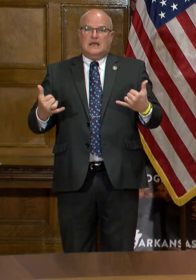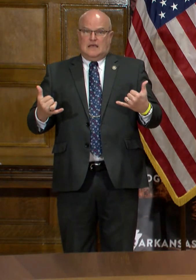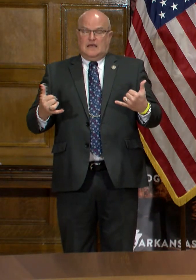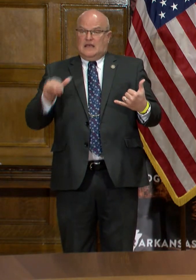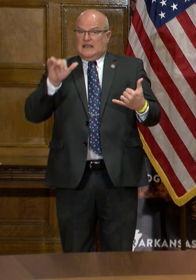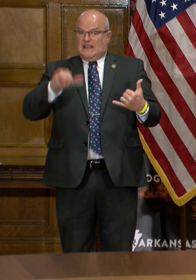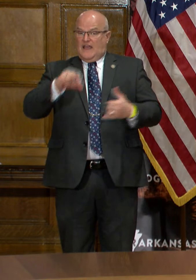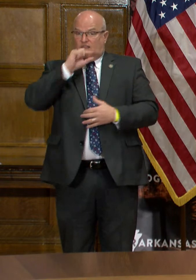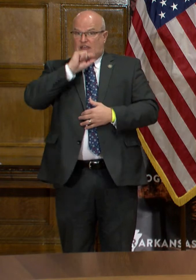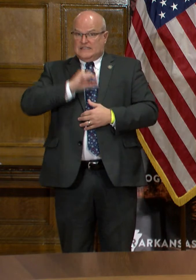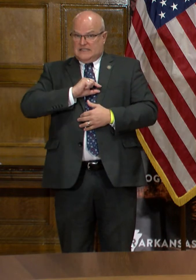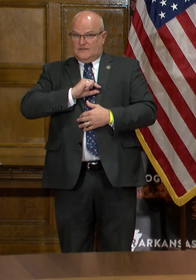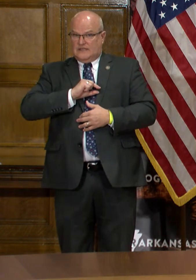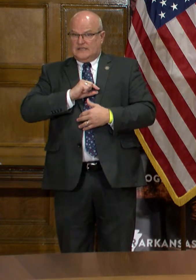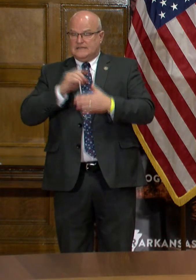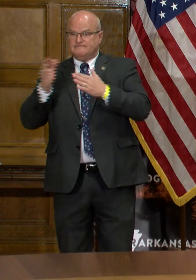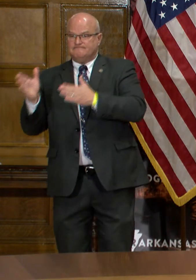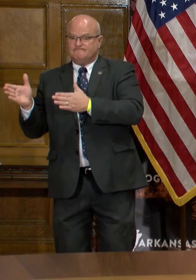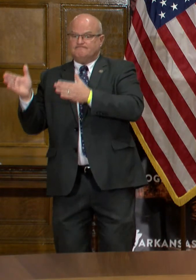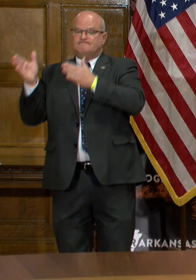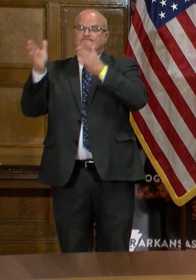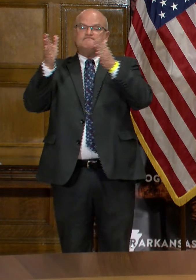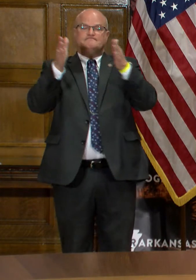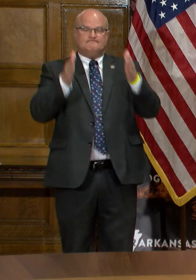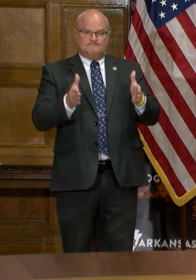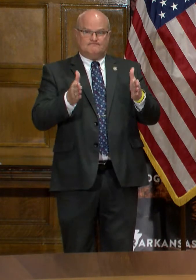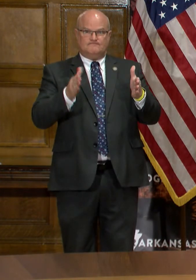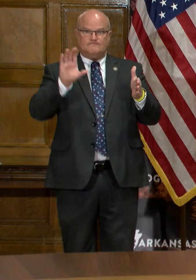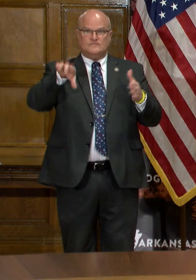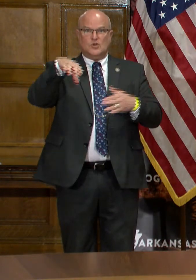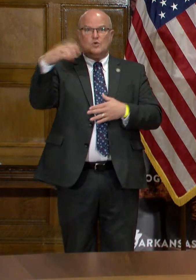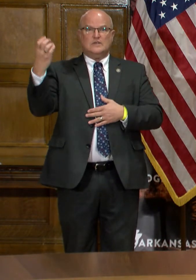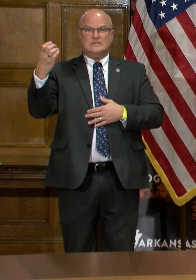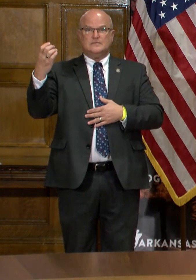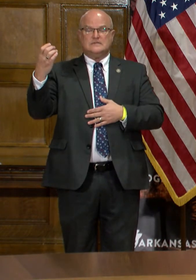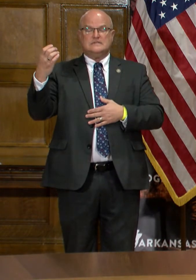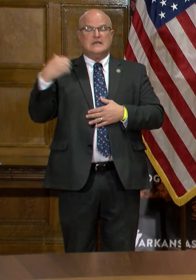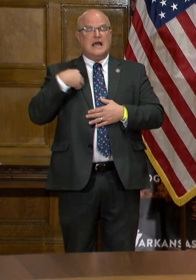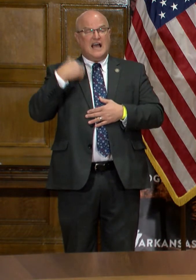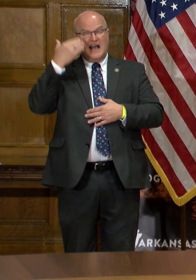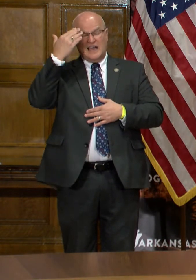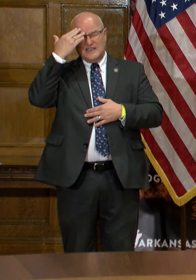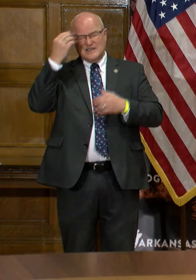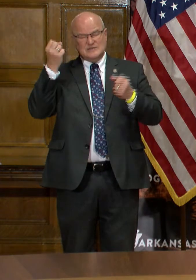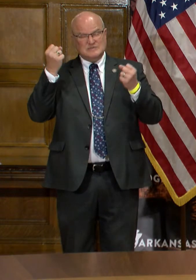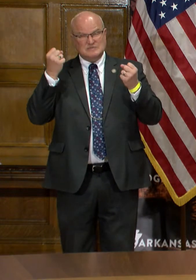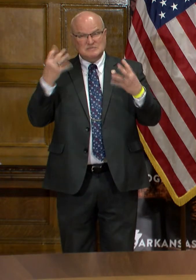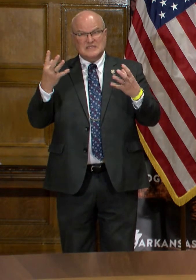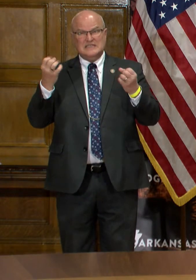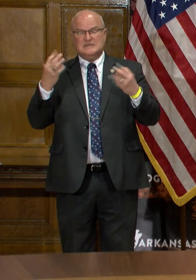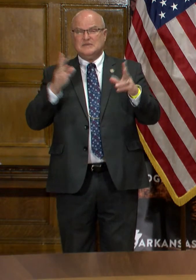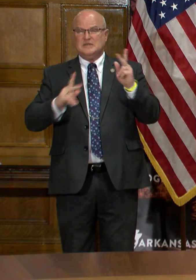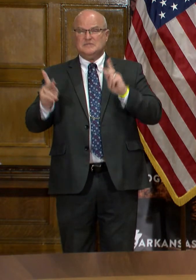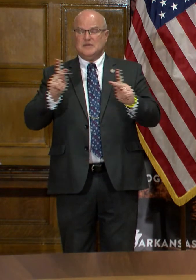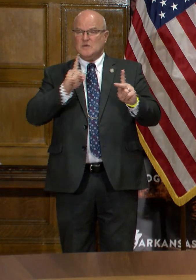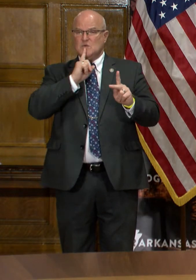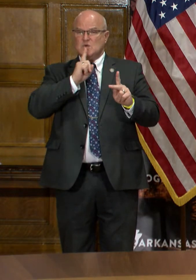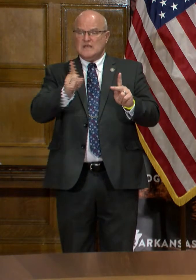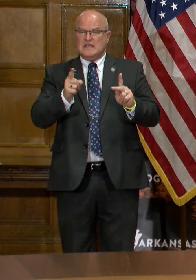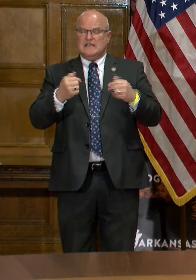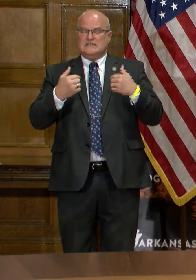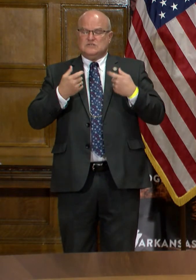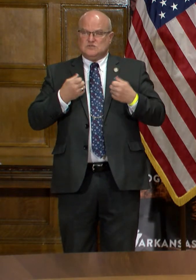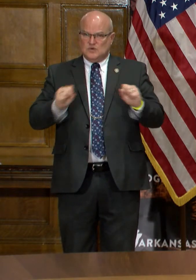that's Thanksgiving, and now we come into Christmas, and again, I know so many Arkansans really made the effort to have